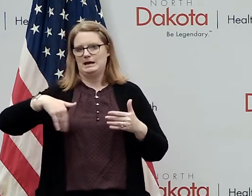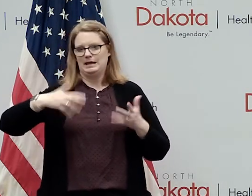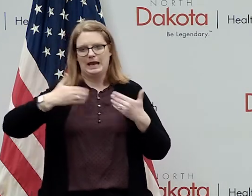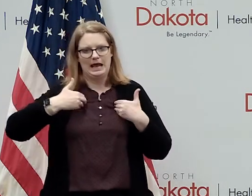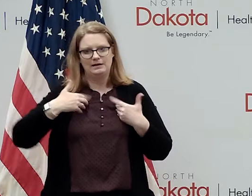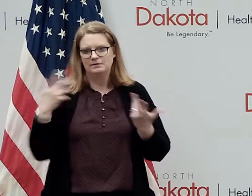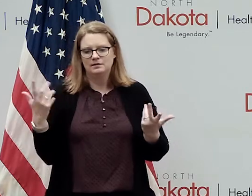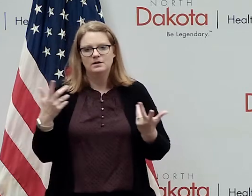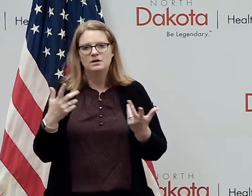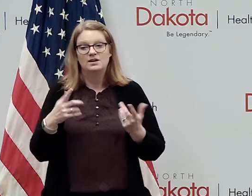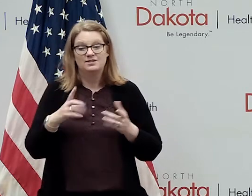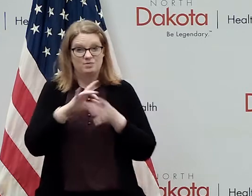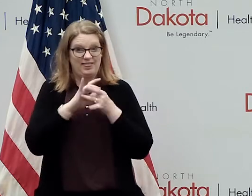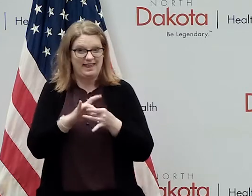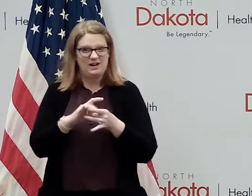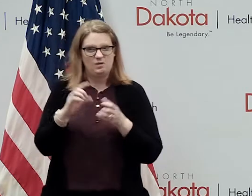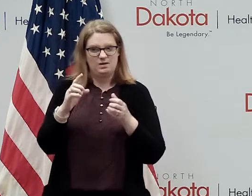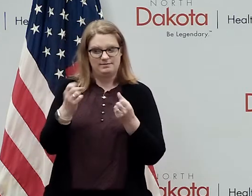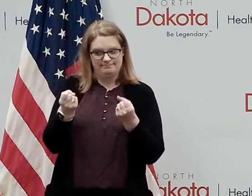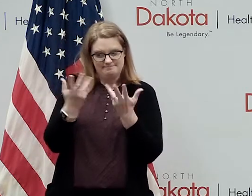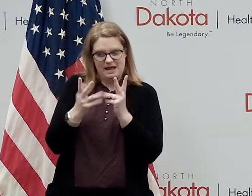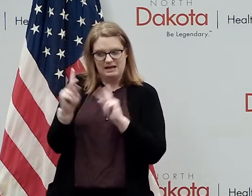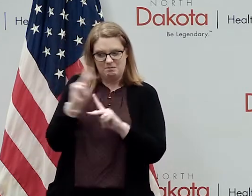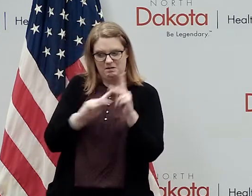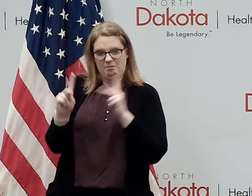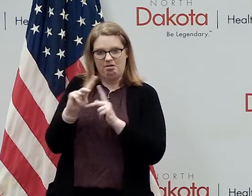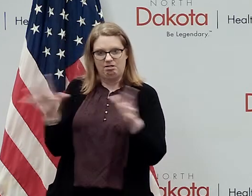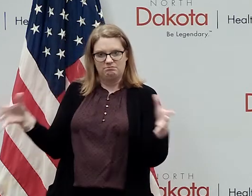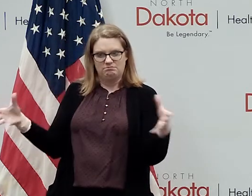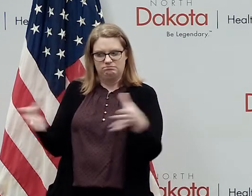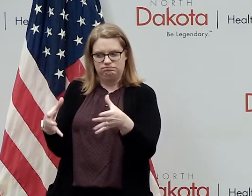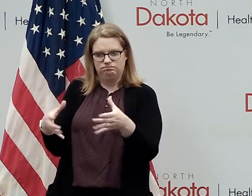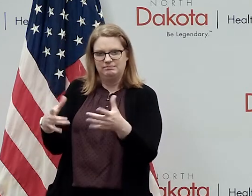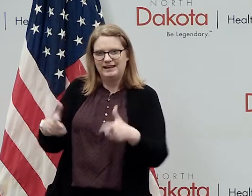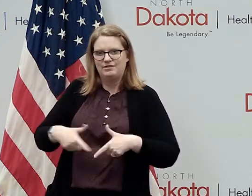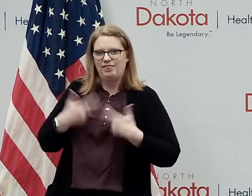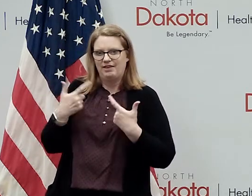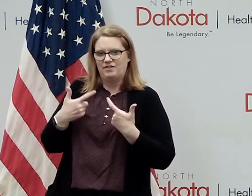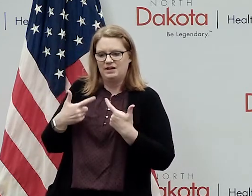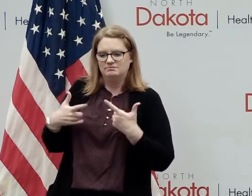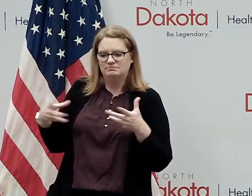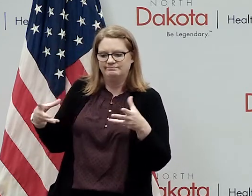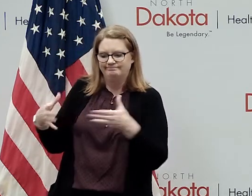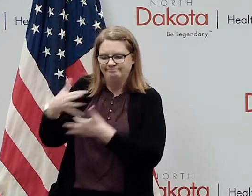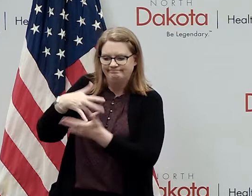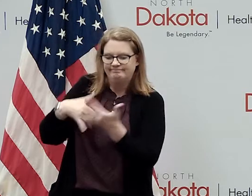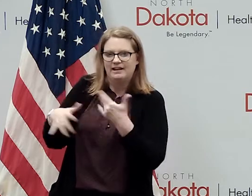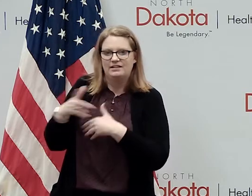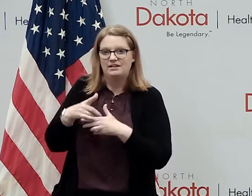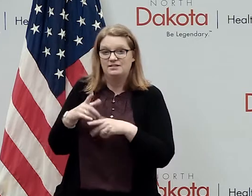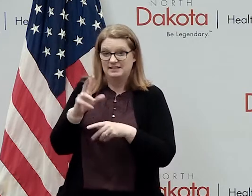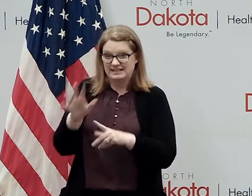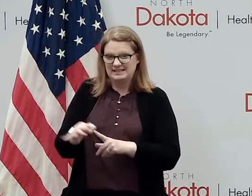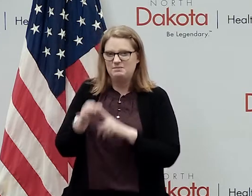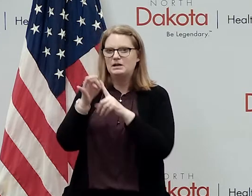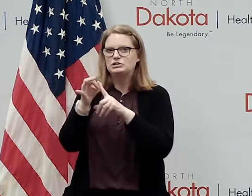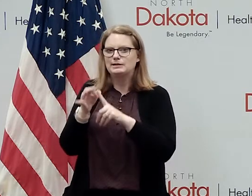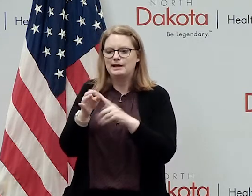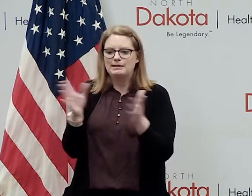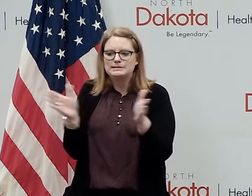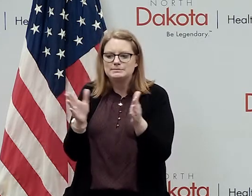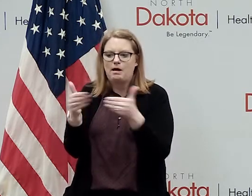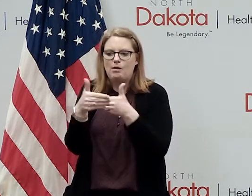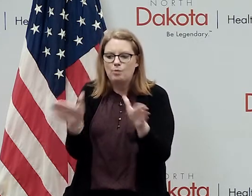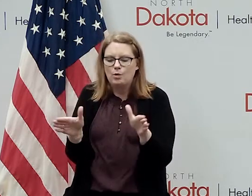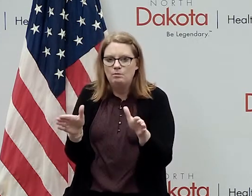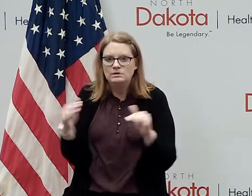congregation associated with close to 20% of our population getting together in small rooms every day and then going back home.